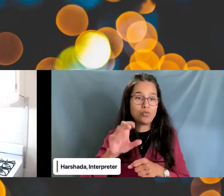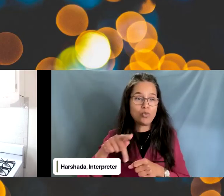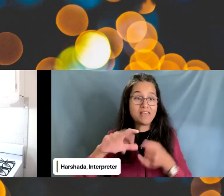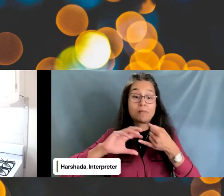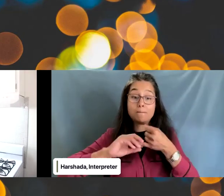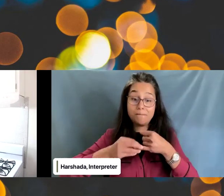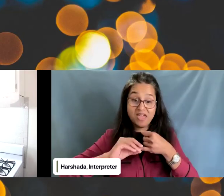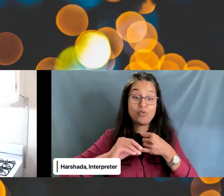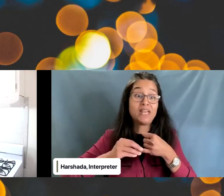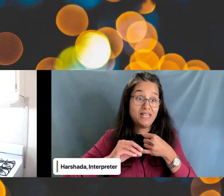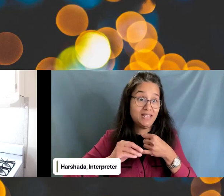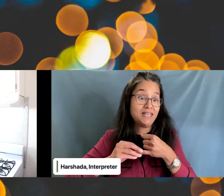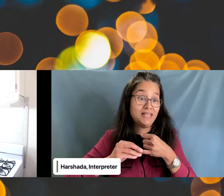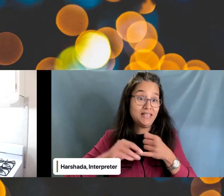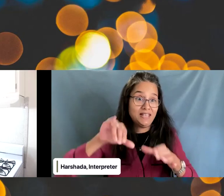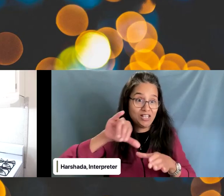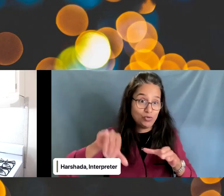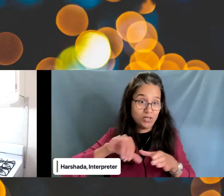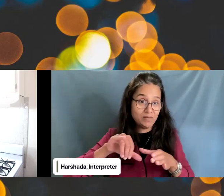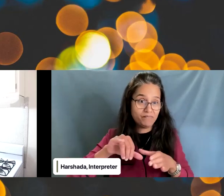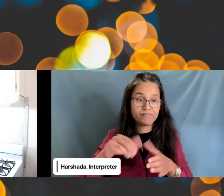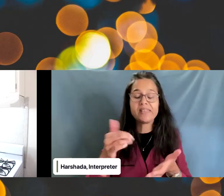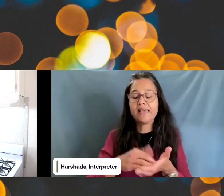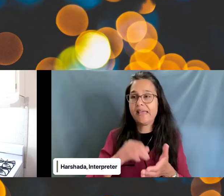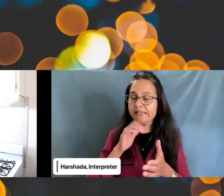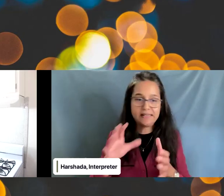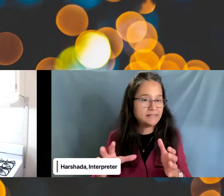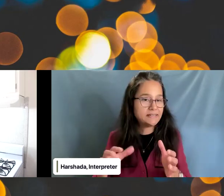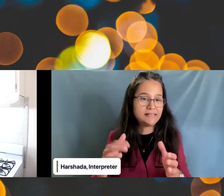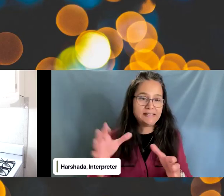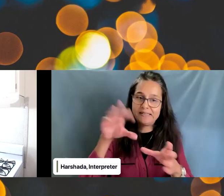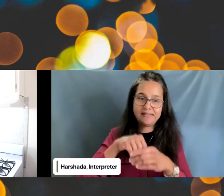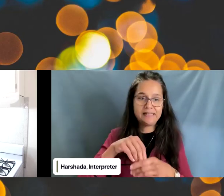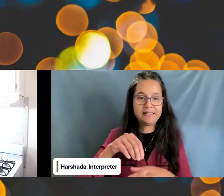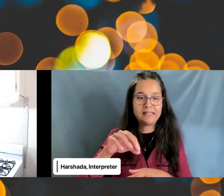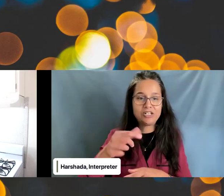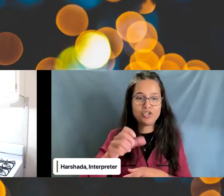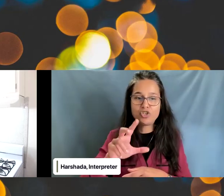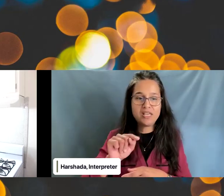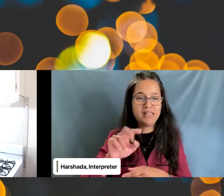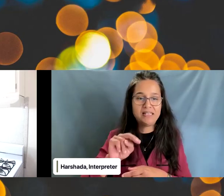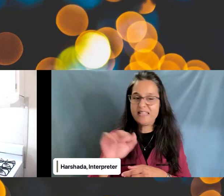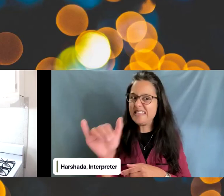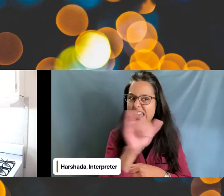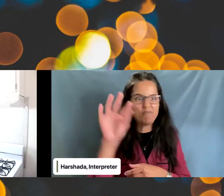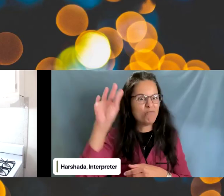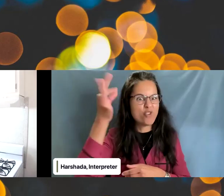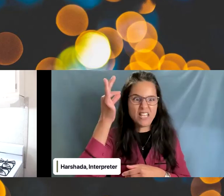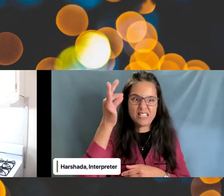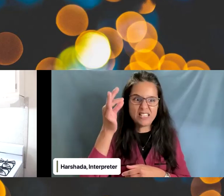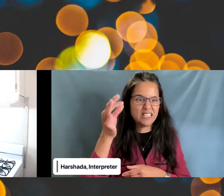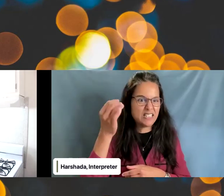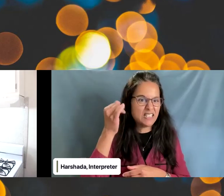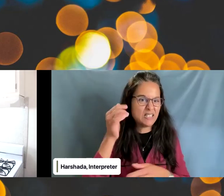again, this one got no gelatin, like has a flesh to it. It's just cornstarch that's going to help set it all. So it's a nice light cake to